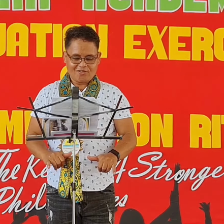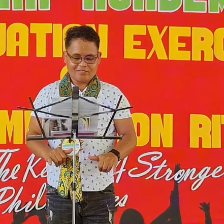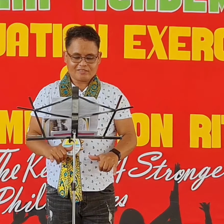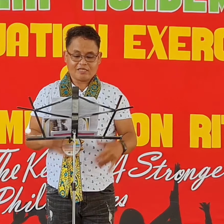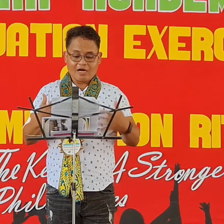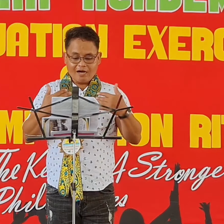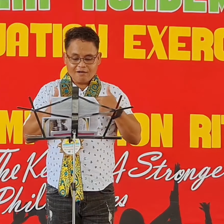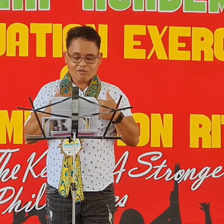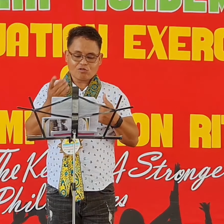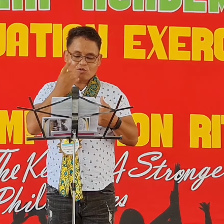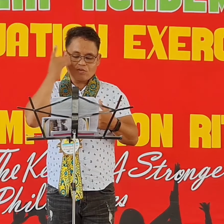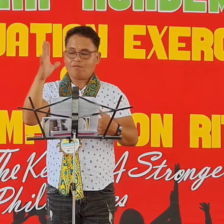We have a dorm mother.